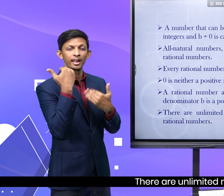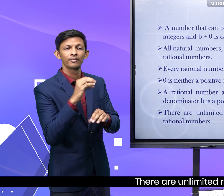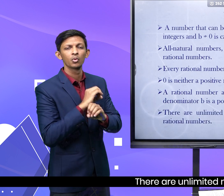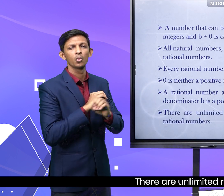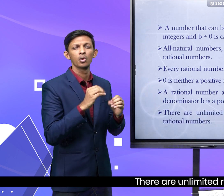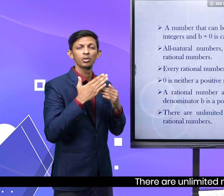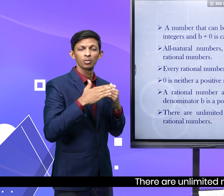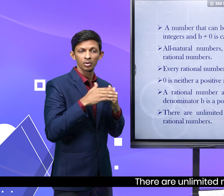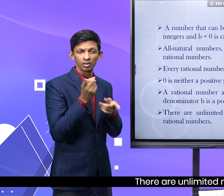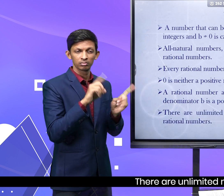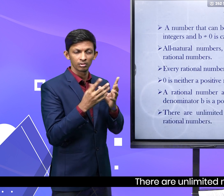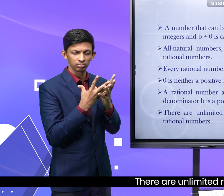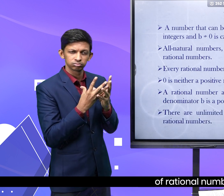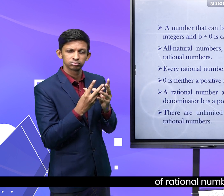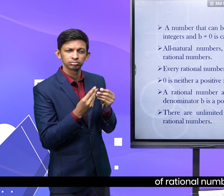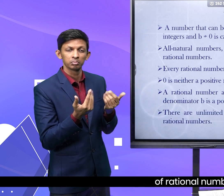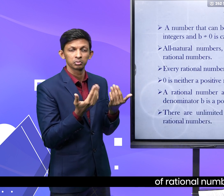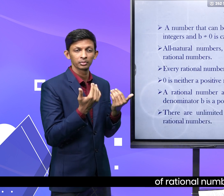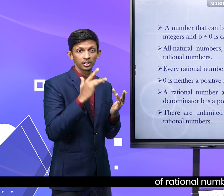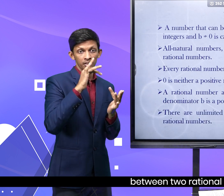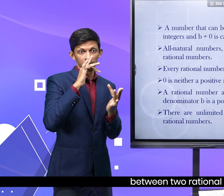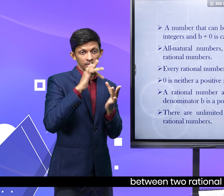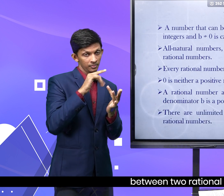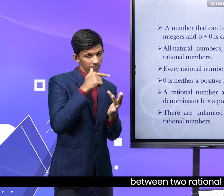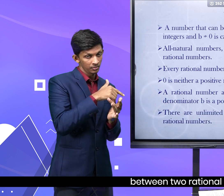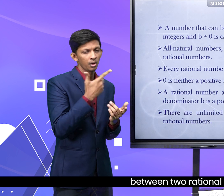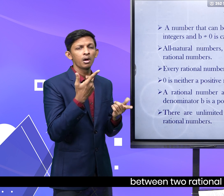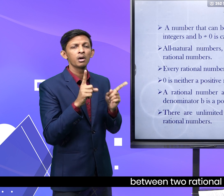There are unlimited numbers of rational numbers between two rational numbers.